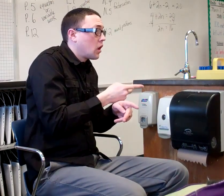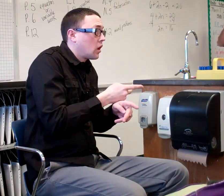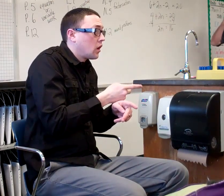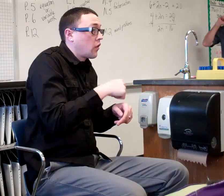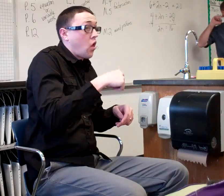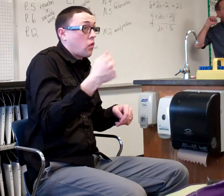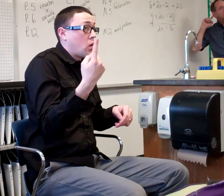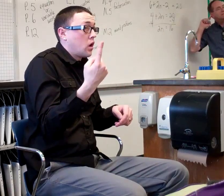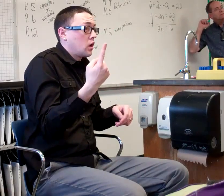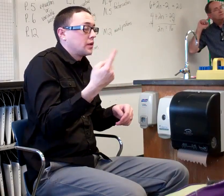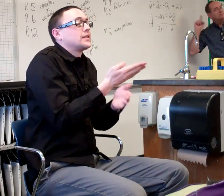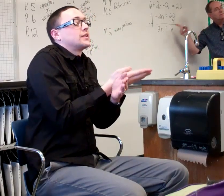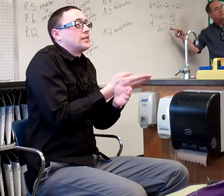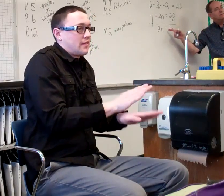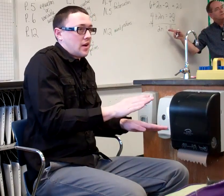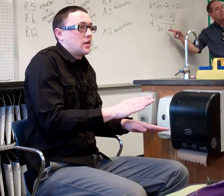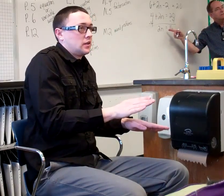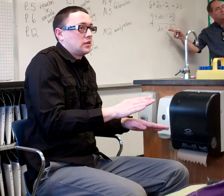Dividing by